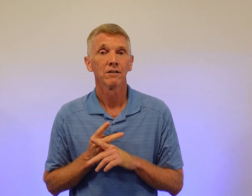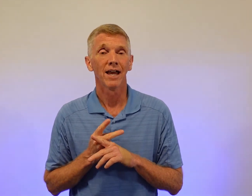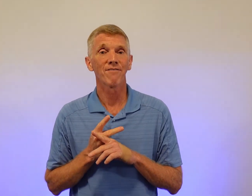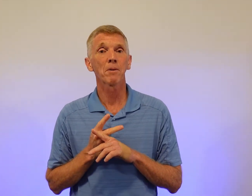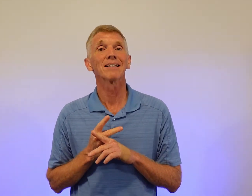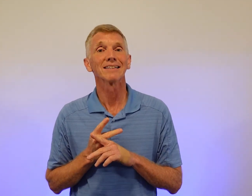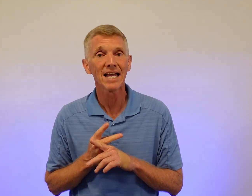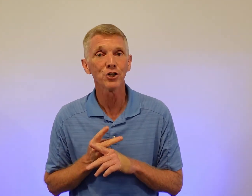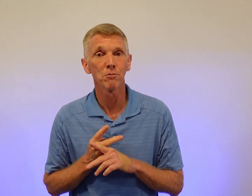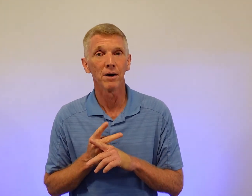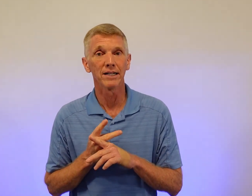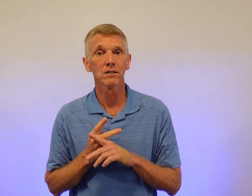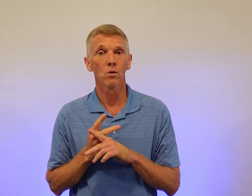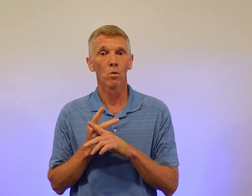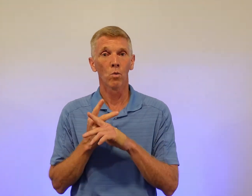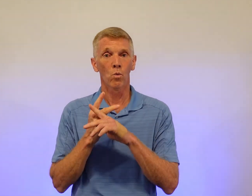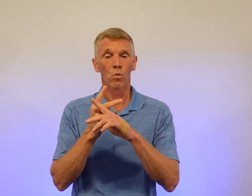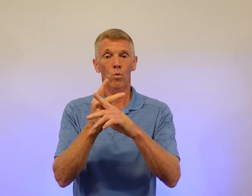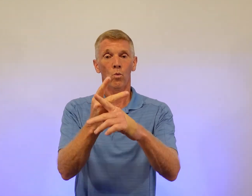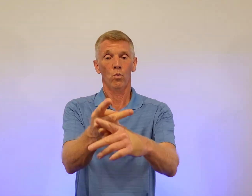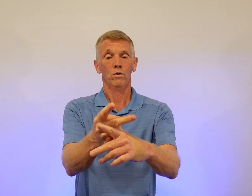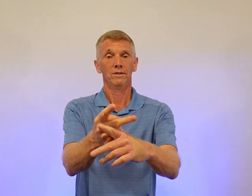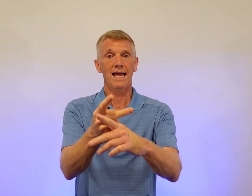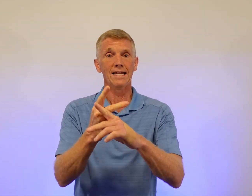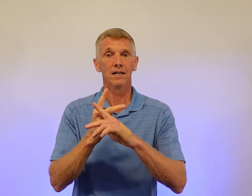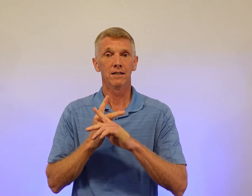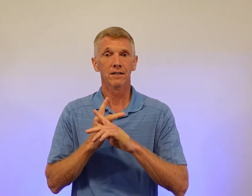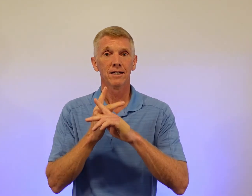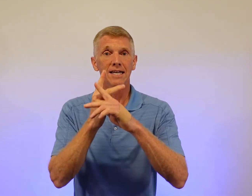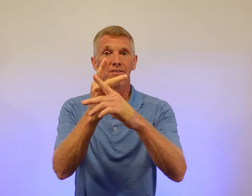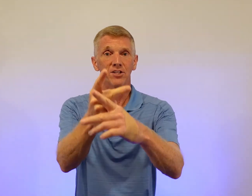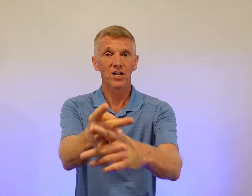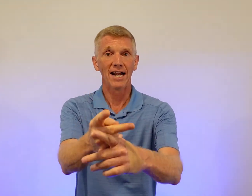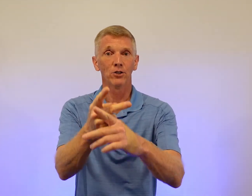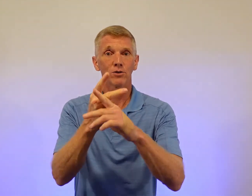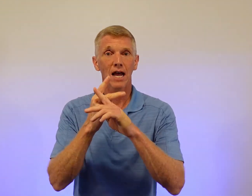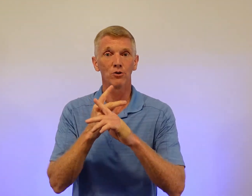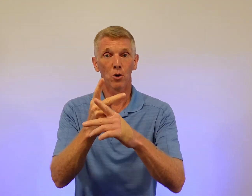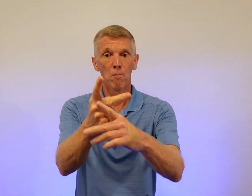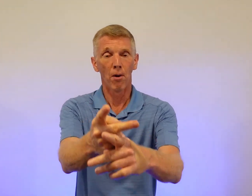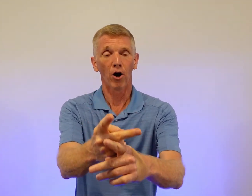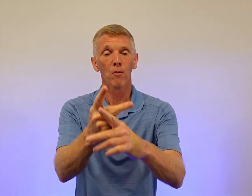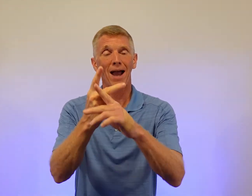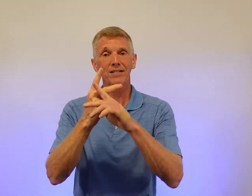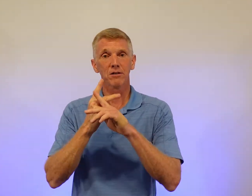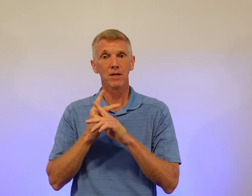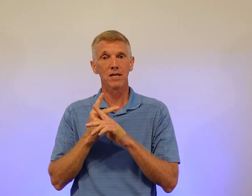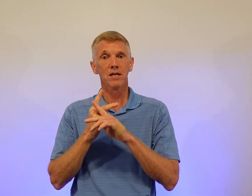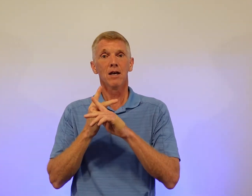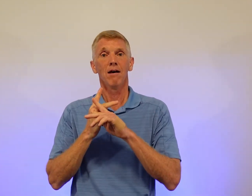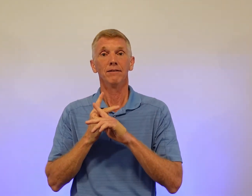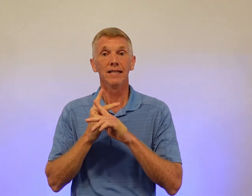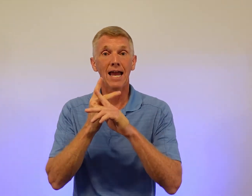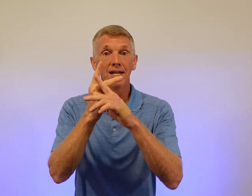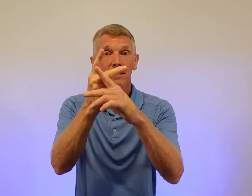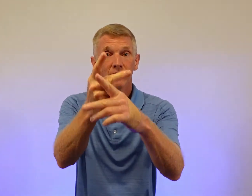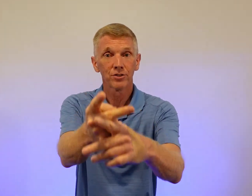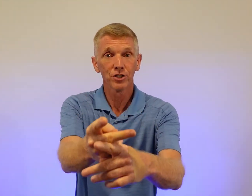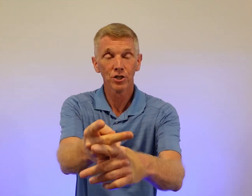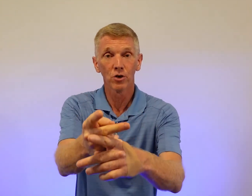If I'm going to lend you money, lend. The sign goes out. So borrow back to me, lend to you.